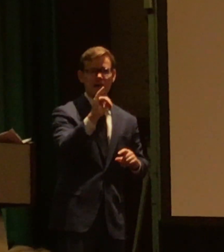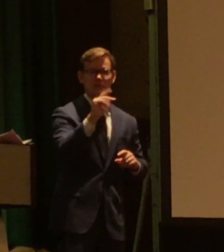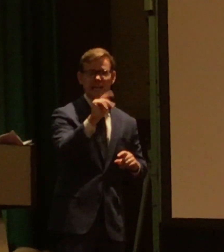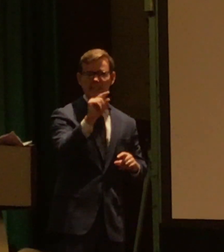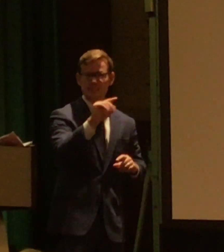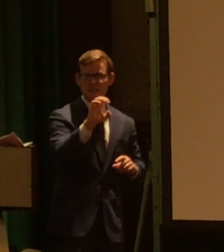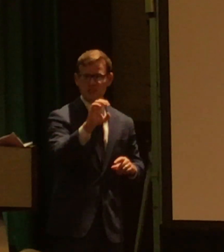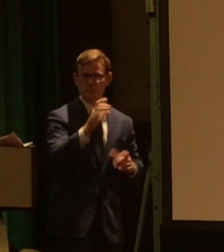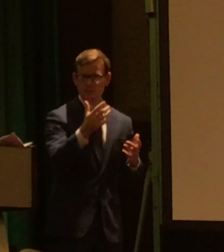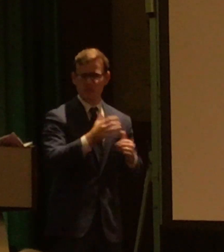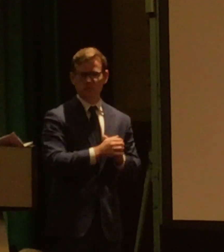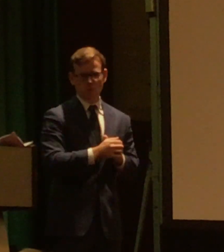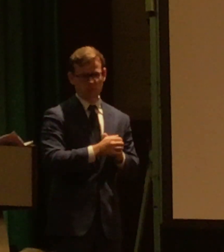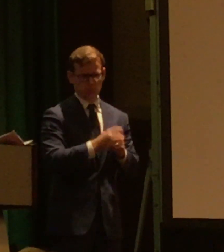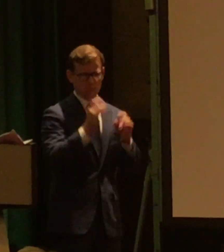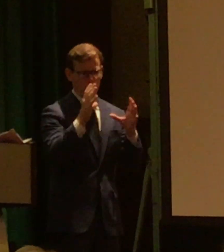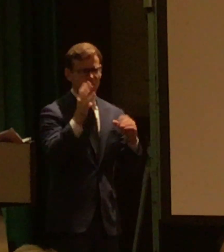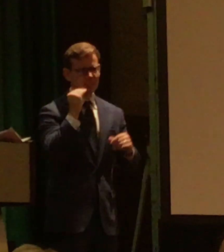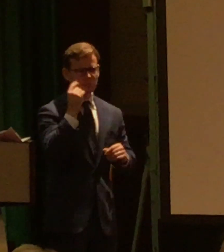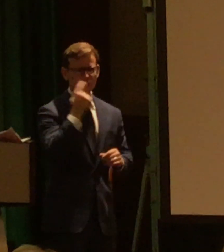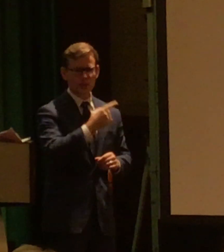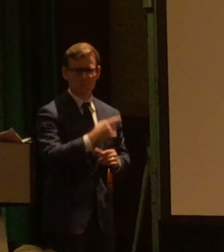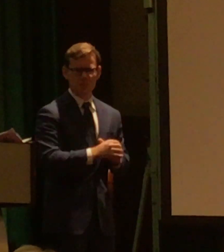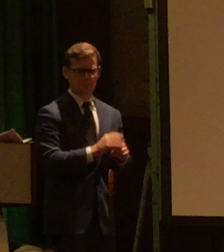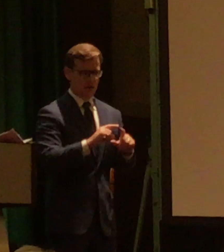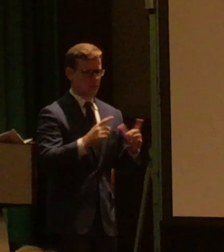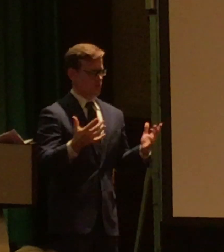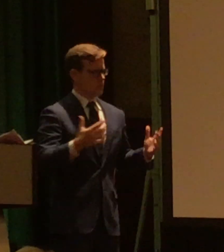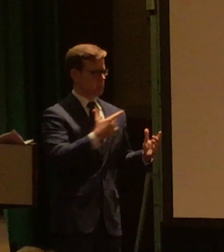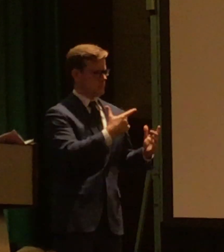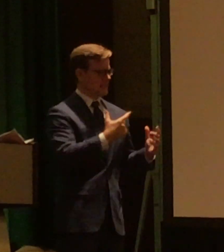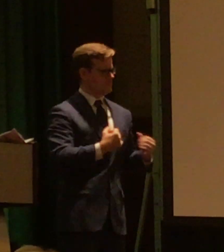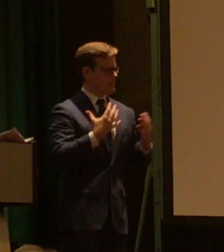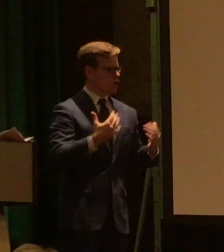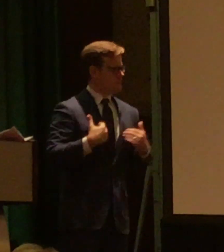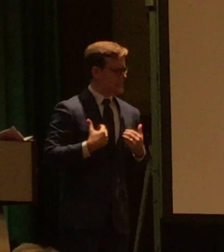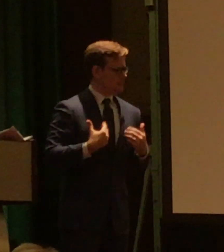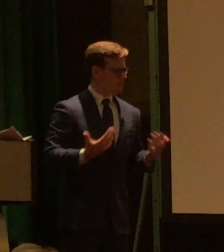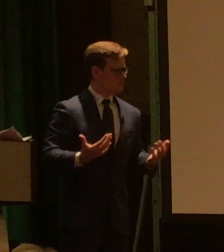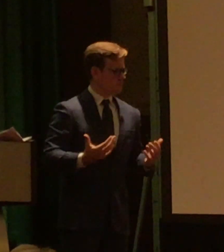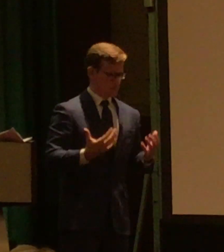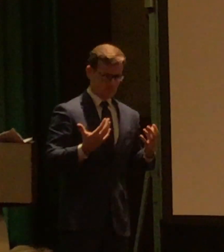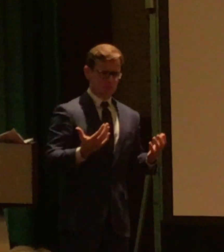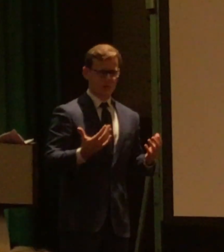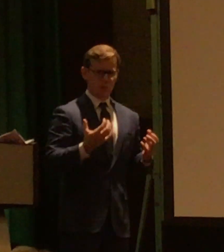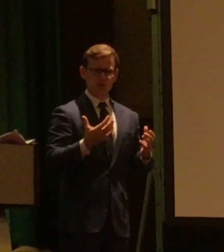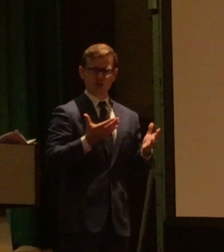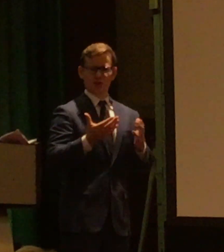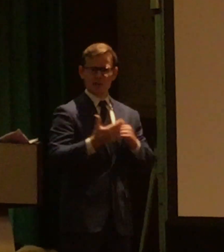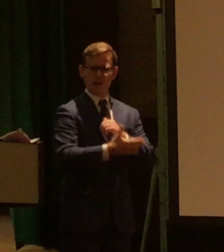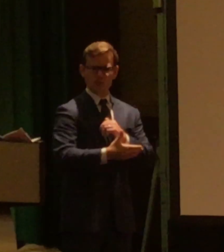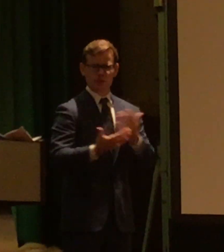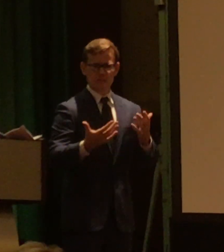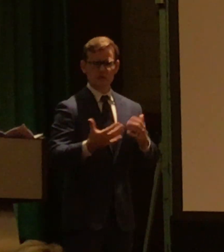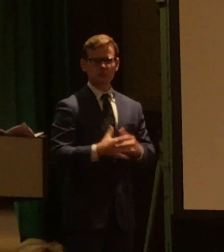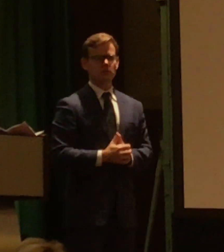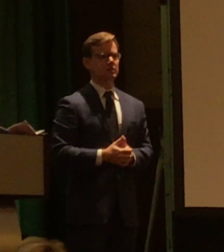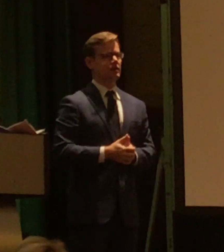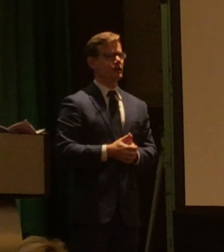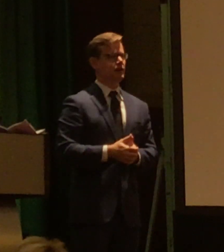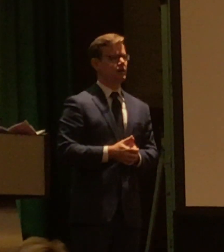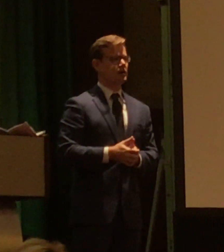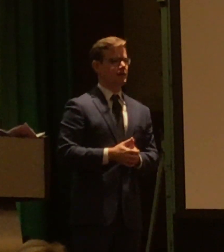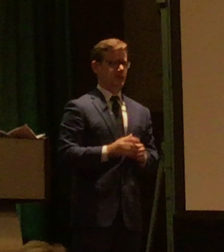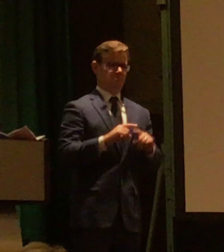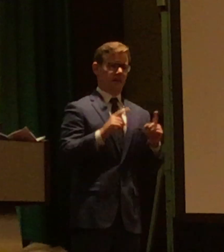of an aircraft carrier, and that was hit by a kamikaze plane, and his story inspired